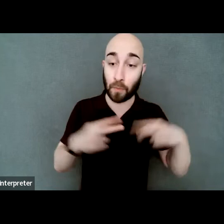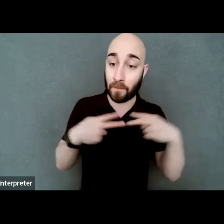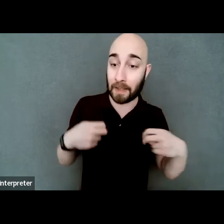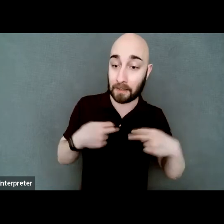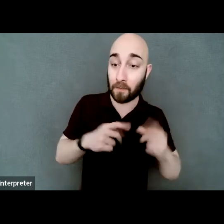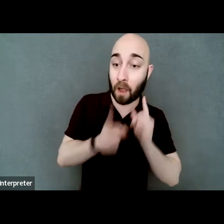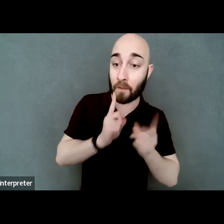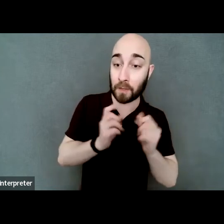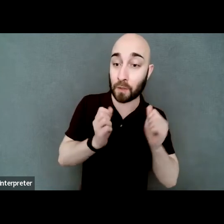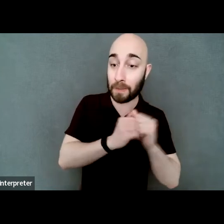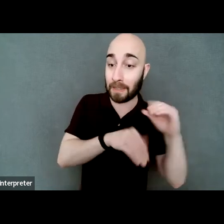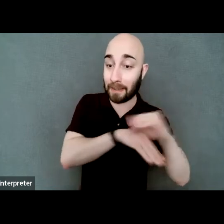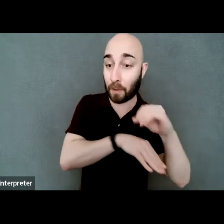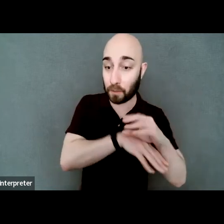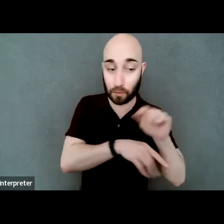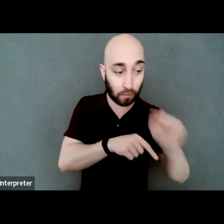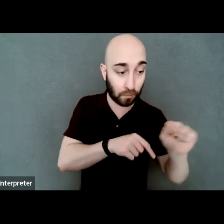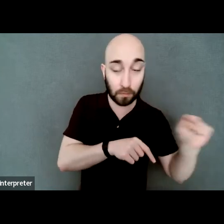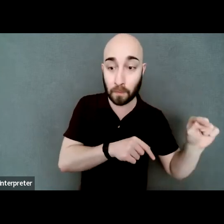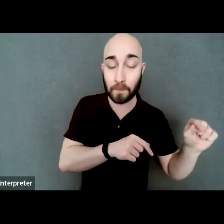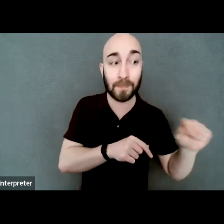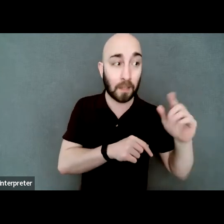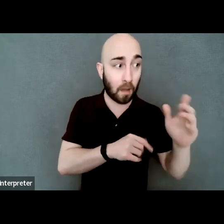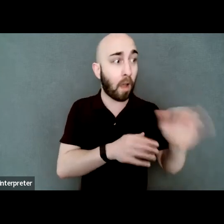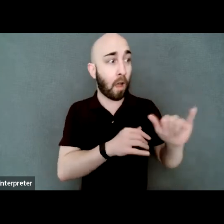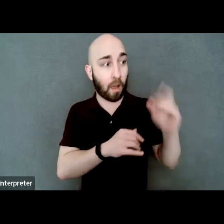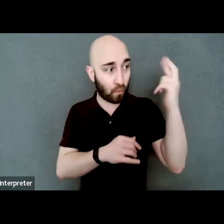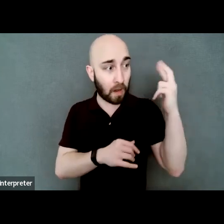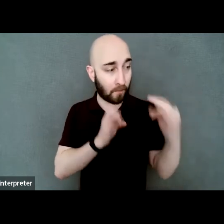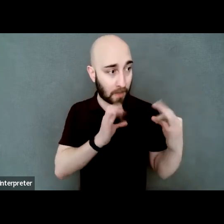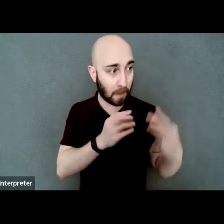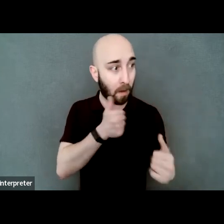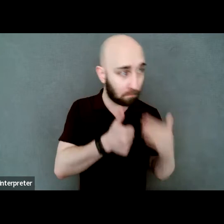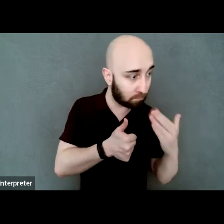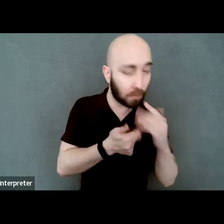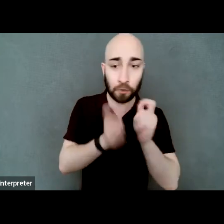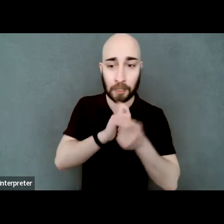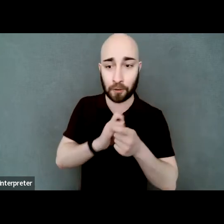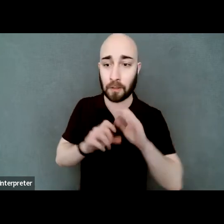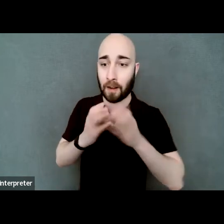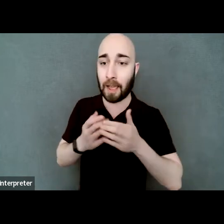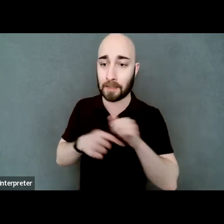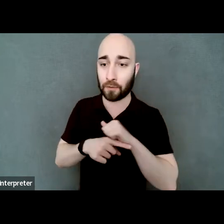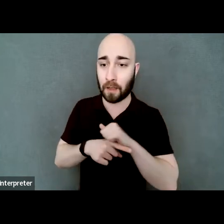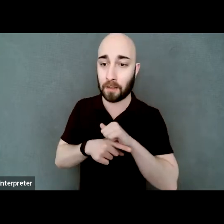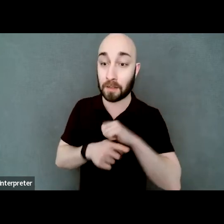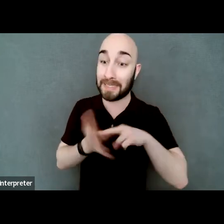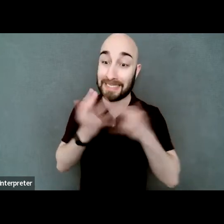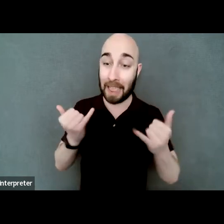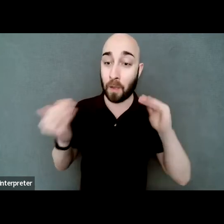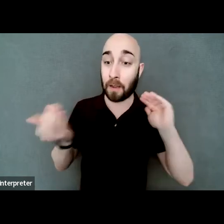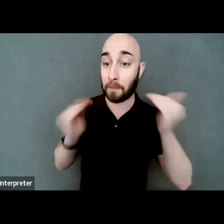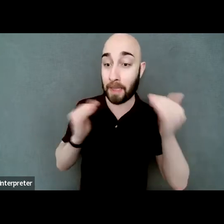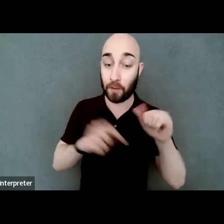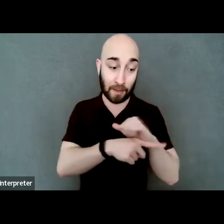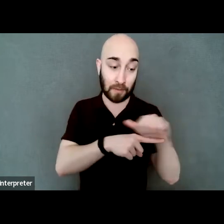with his counseling colleagues, he has changed some of his class exercises. For example, he will now be comparing the exercise